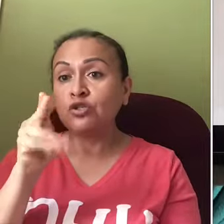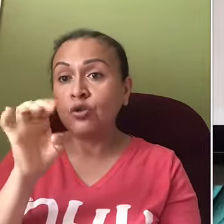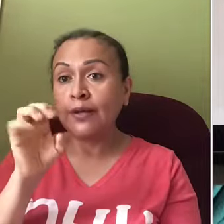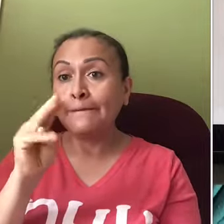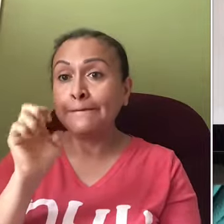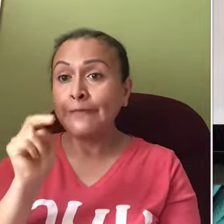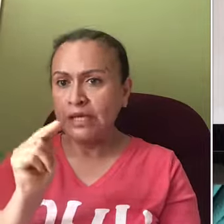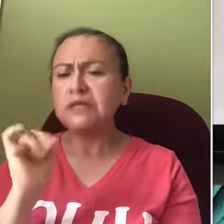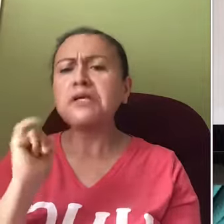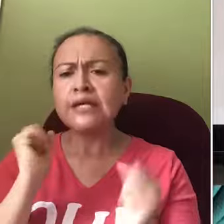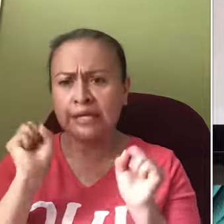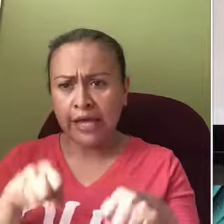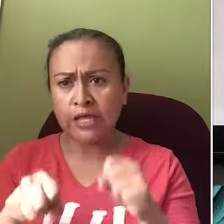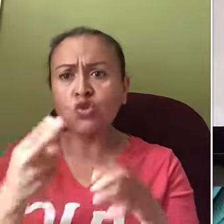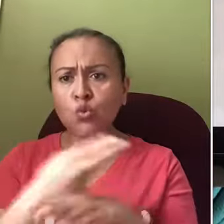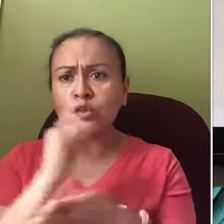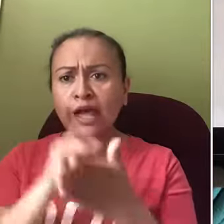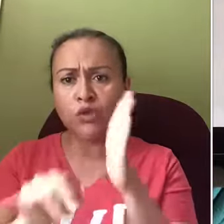ahead and